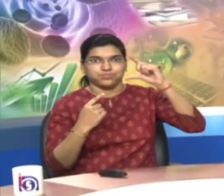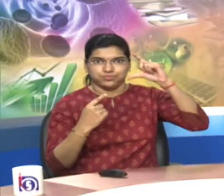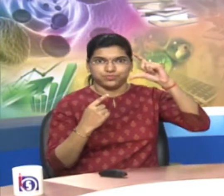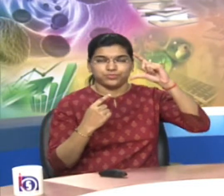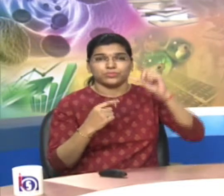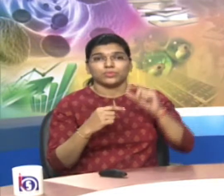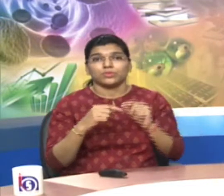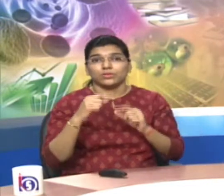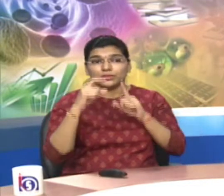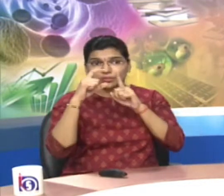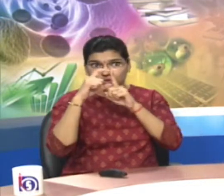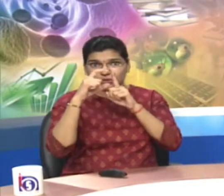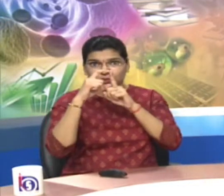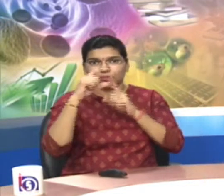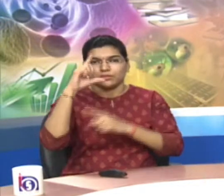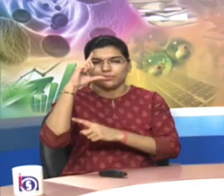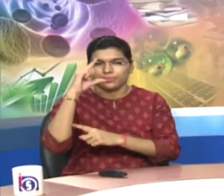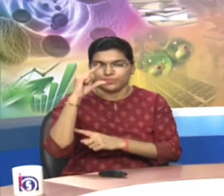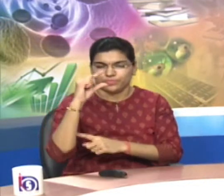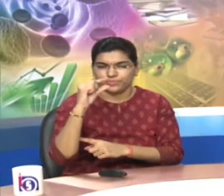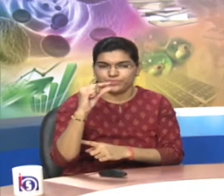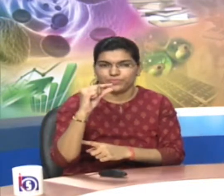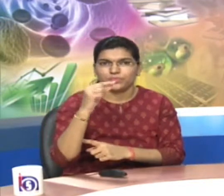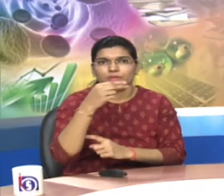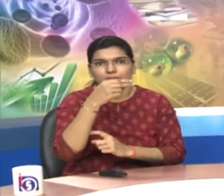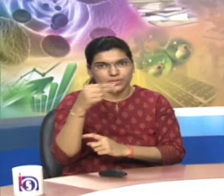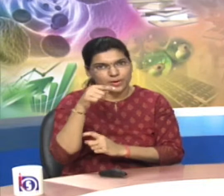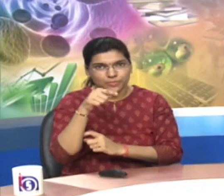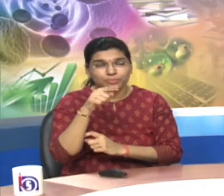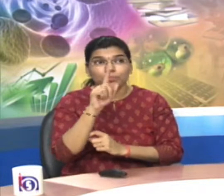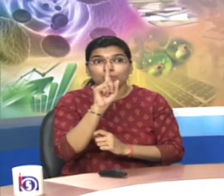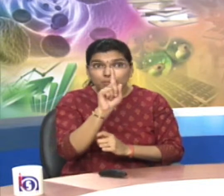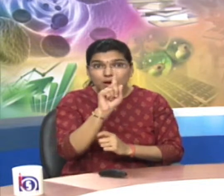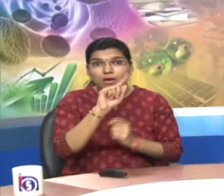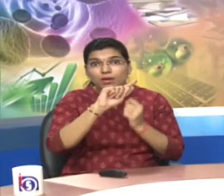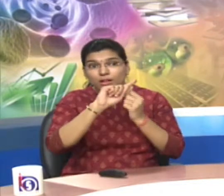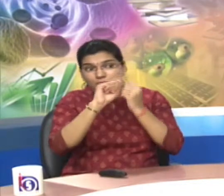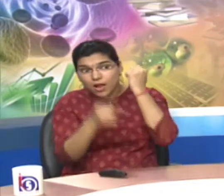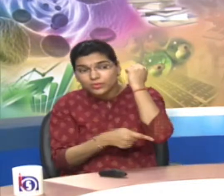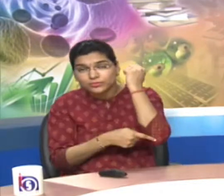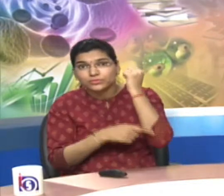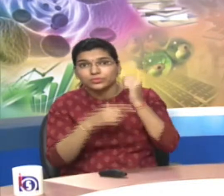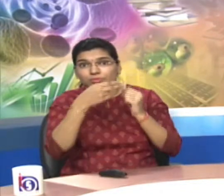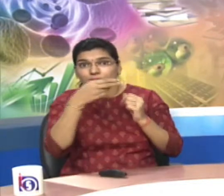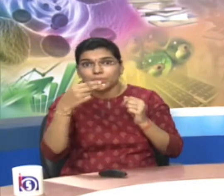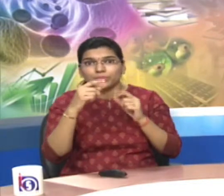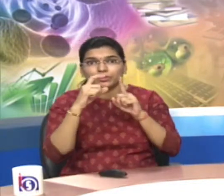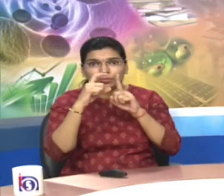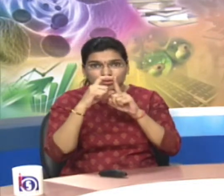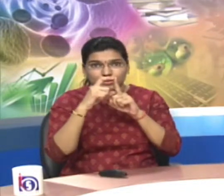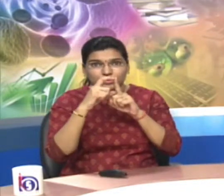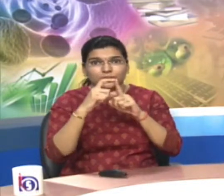Now the 10th number is increase or decrease